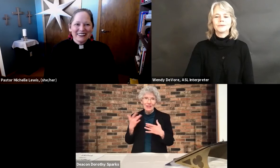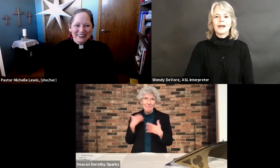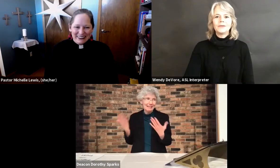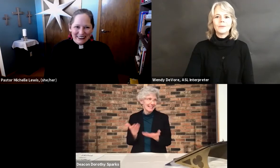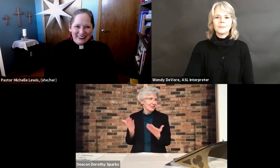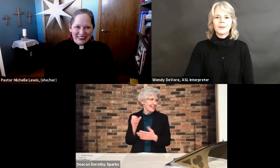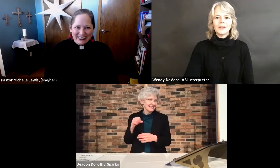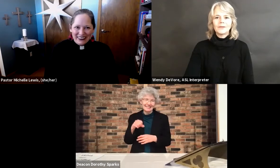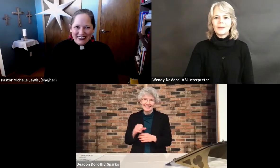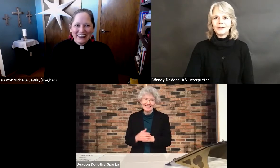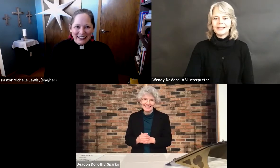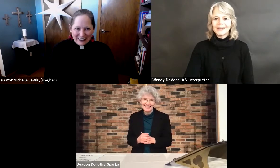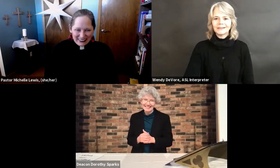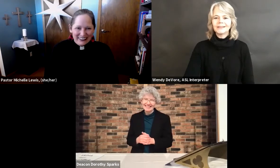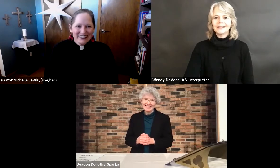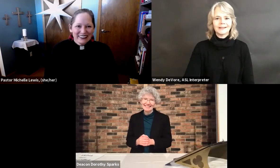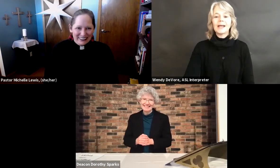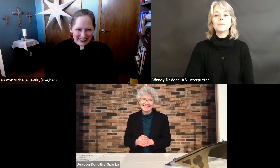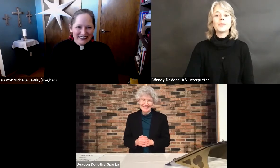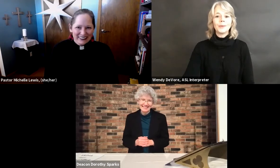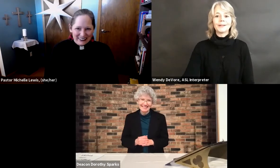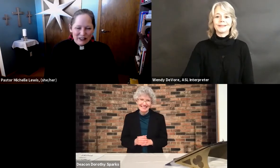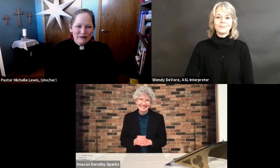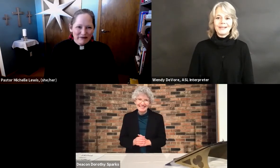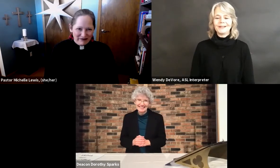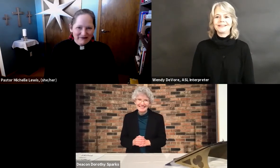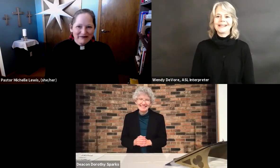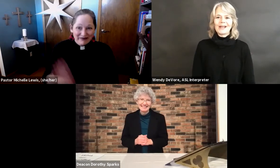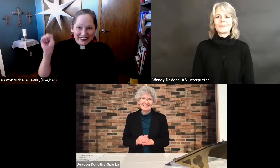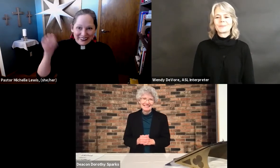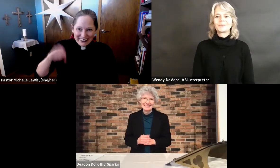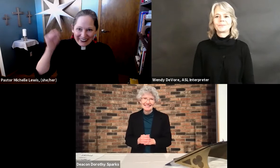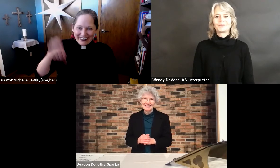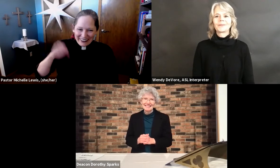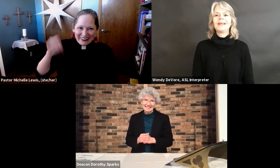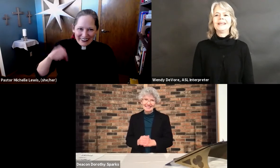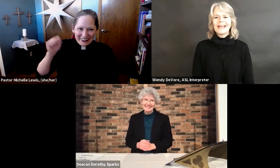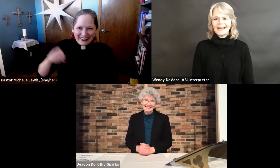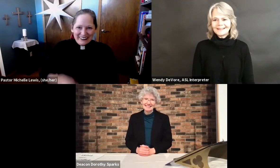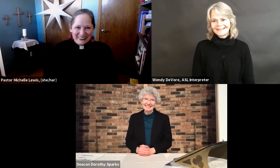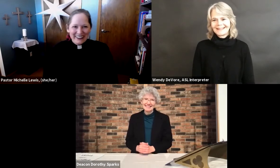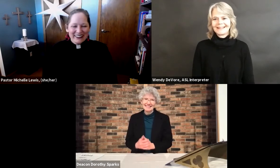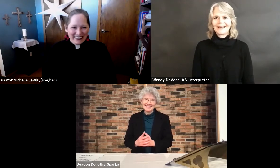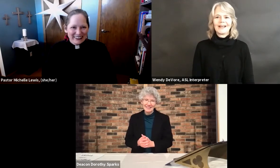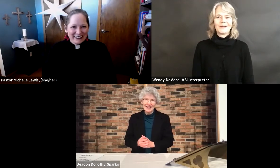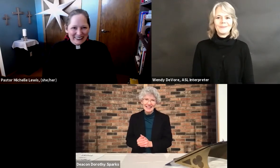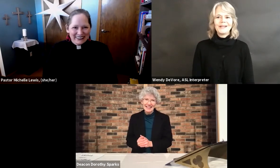for everyone, but we have a better connection, and I am thrilled to be here today. Yes, me